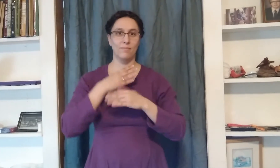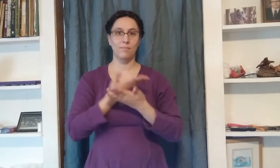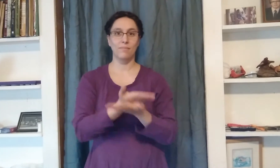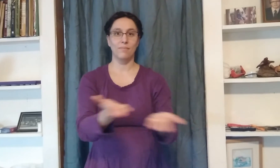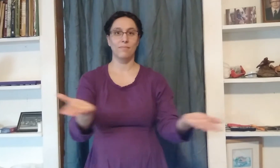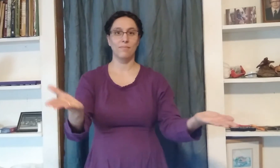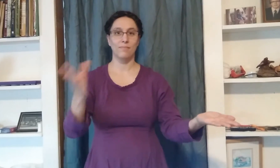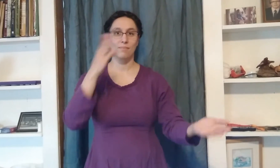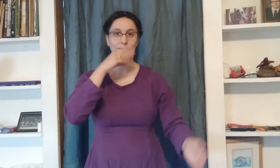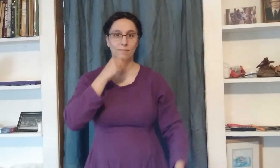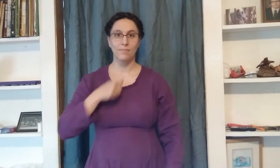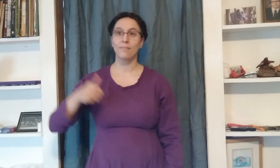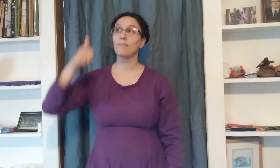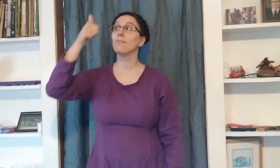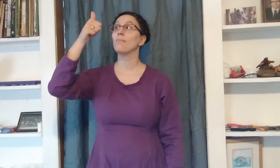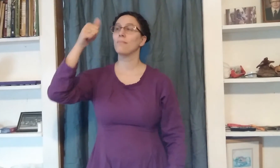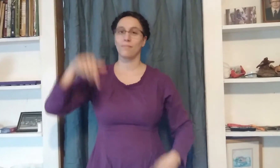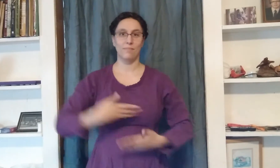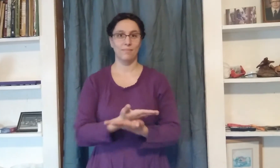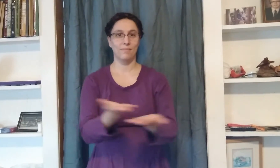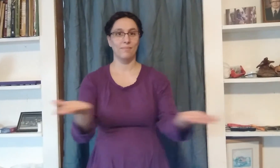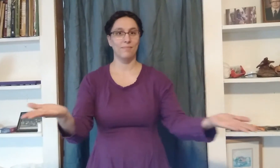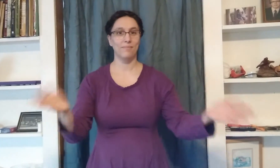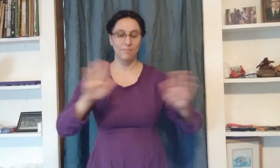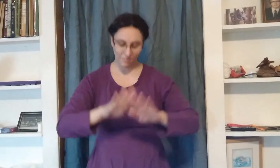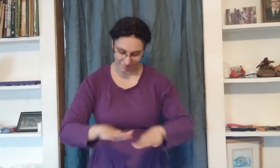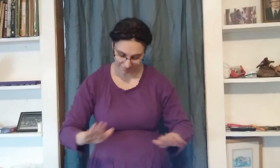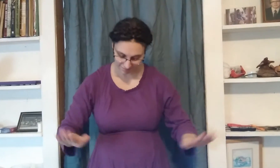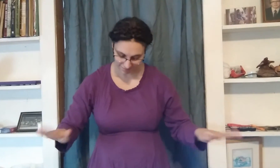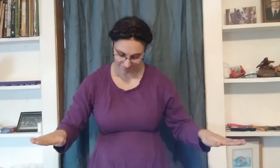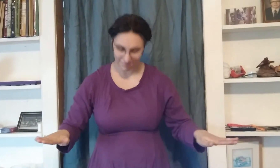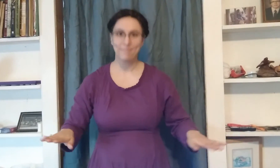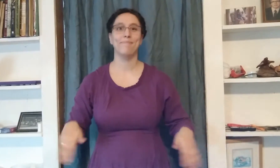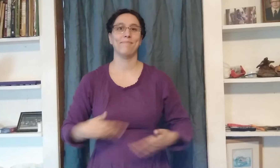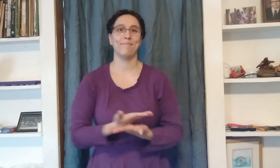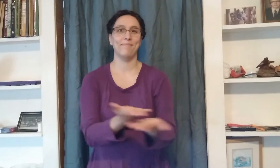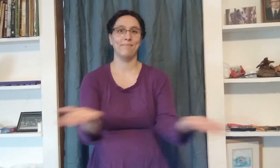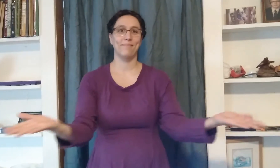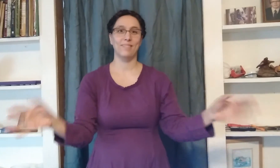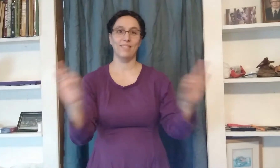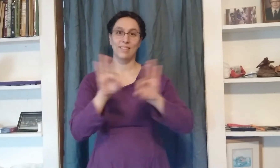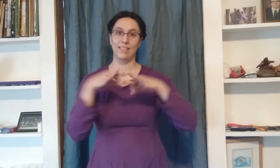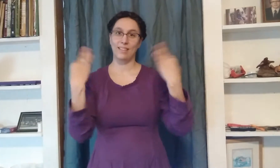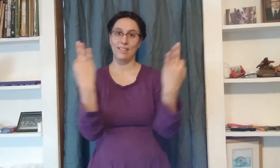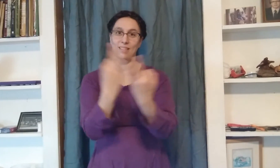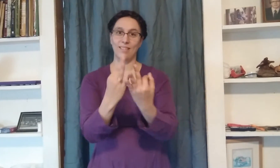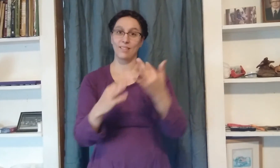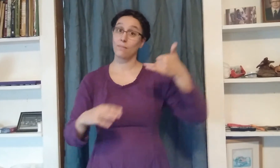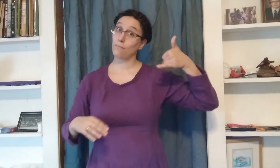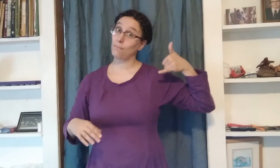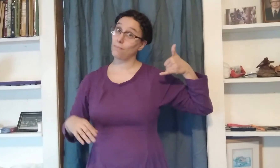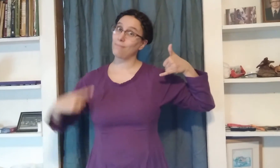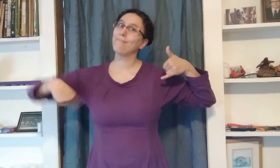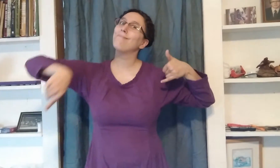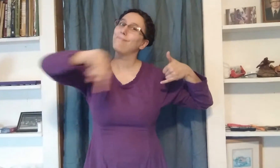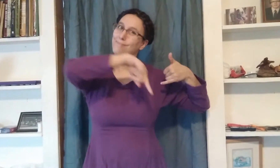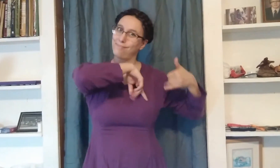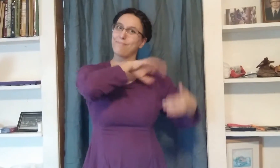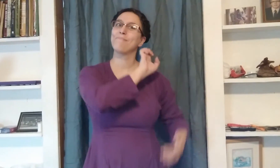We are the elders, we are the children. We are all family, for we are